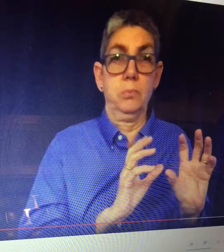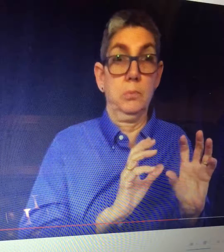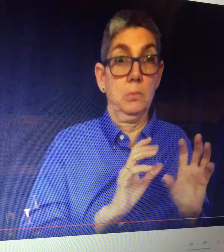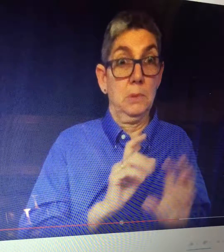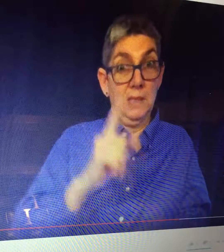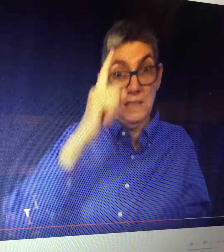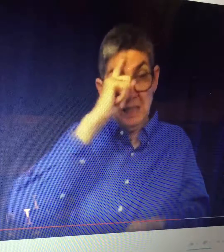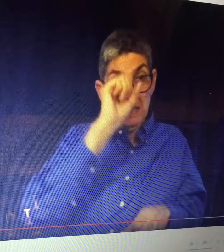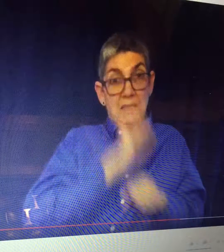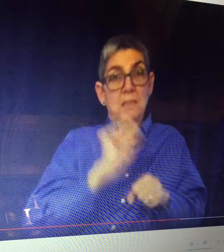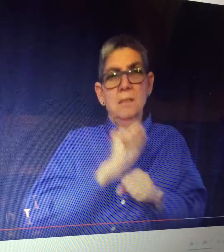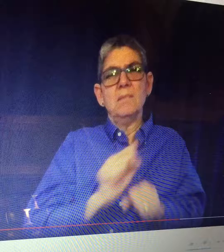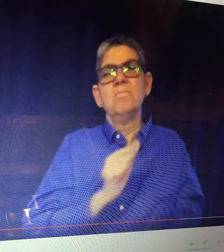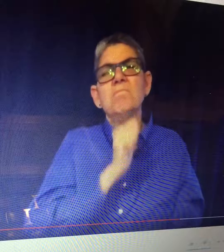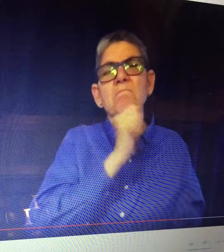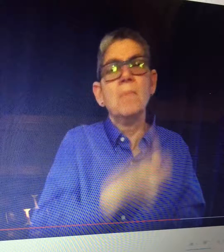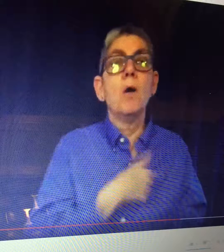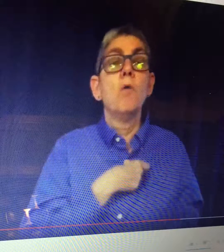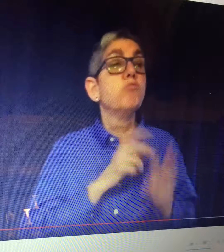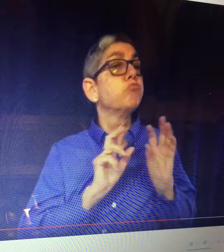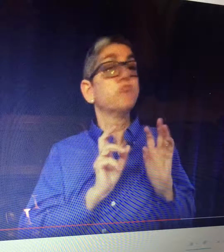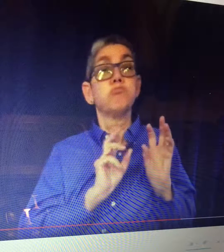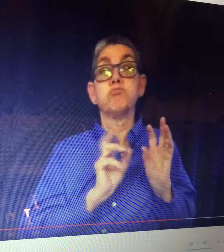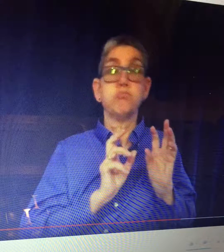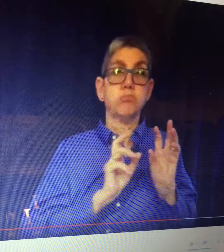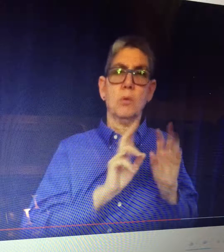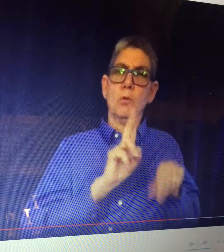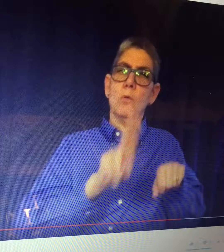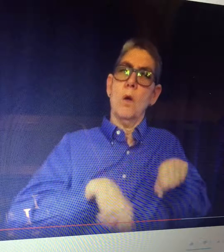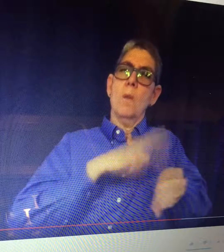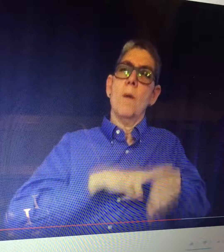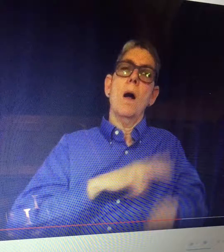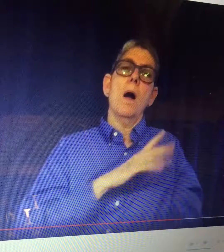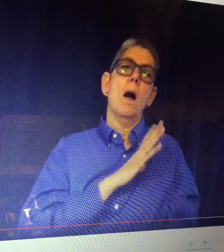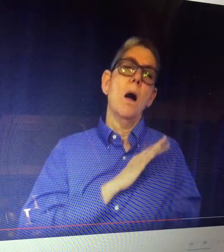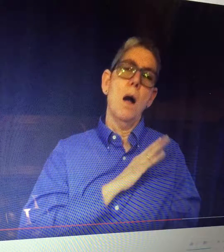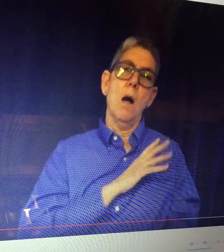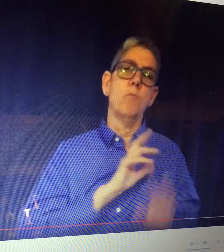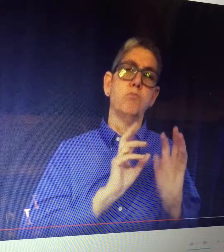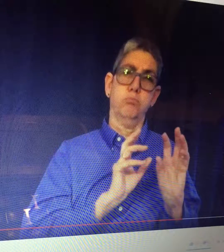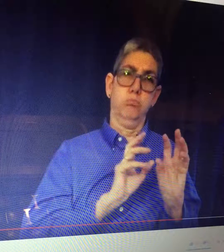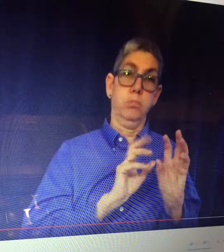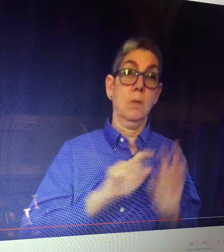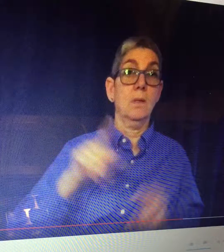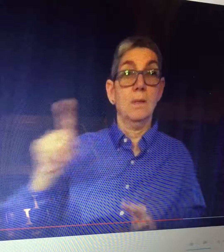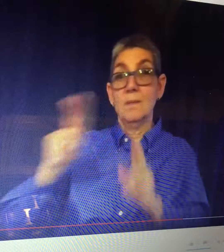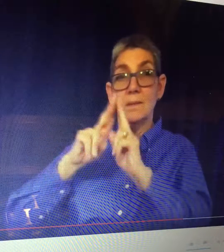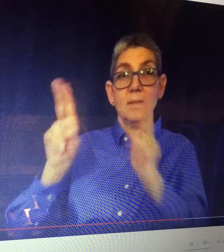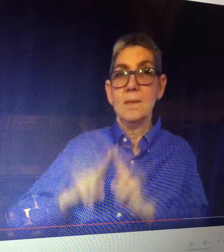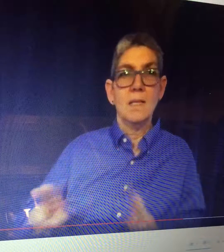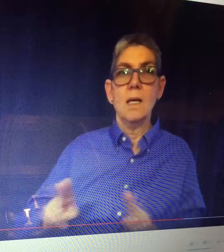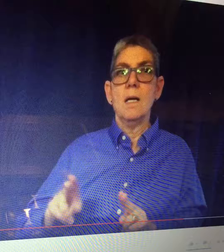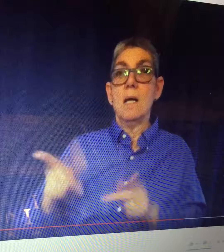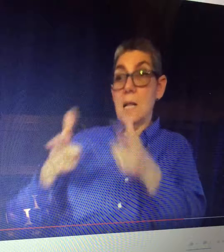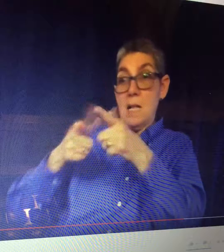Whether it matches, you can still sit back and just use sign, sign, sign. It's not quite as much work. It's normally very cool